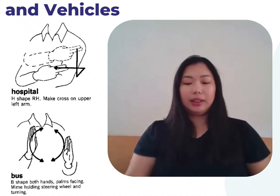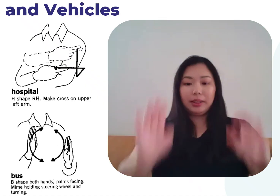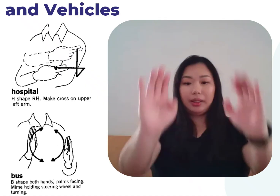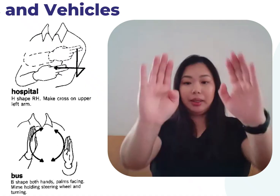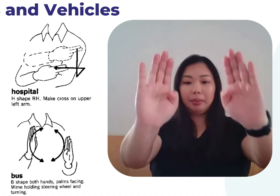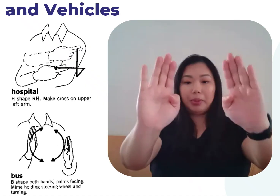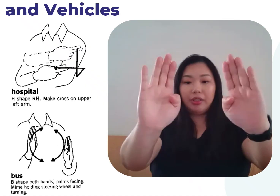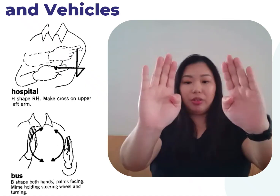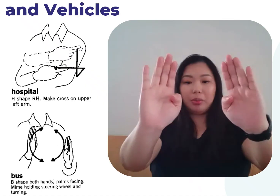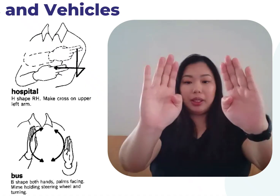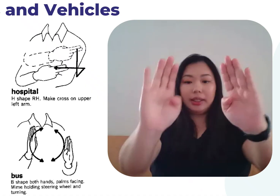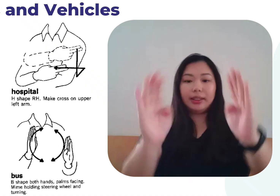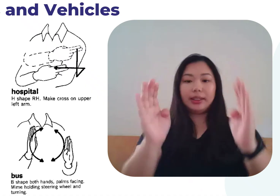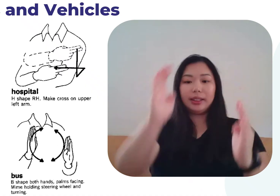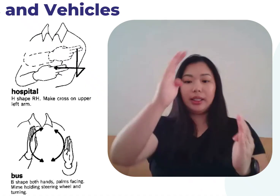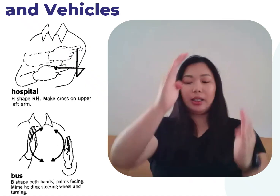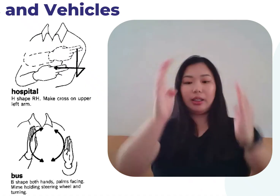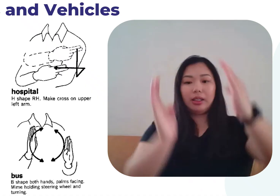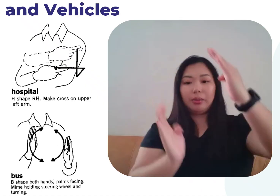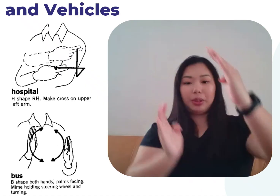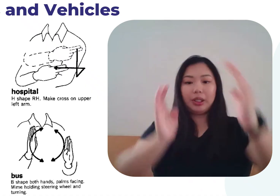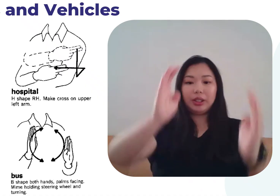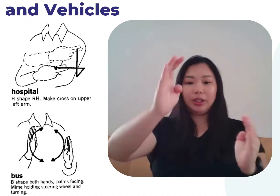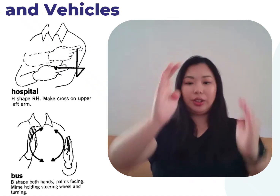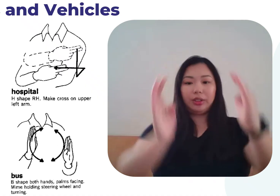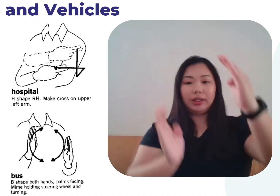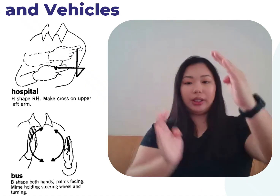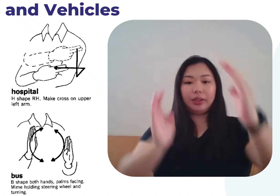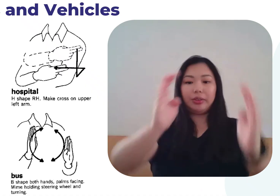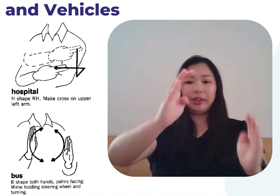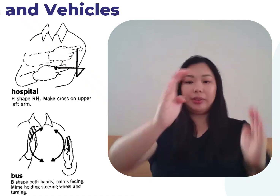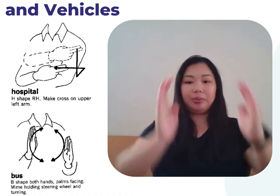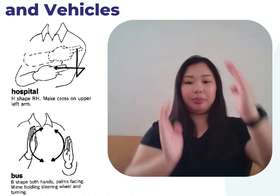Bus, B for bus, and pretend to turn